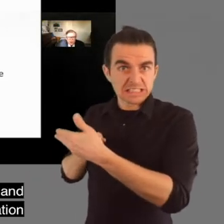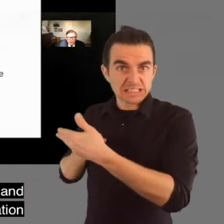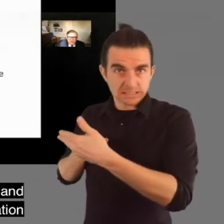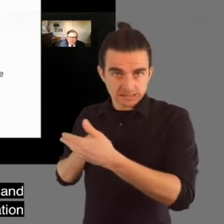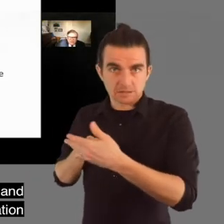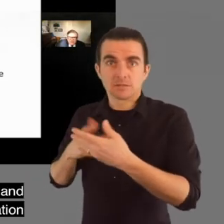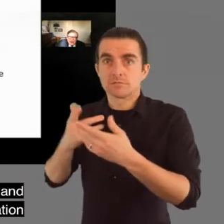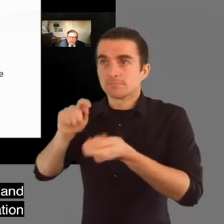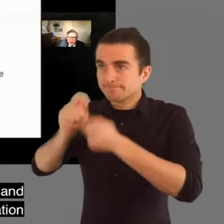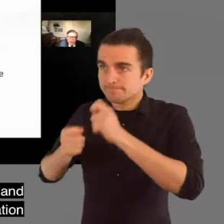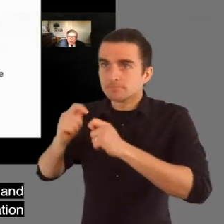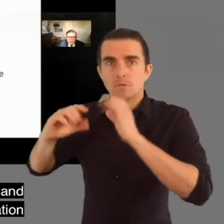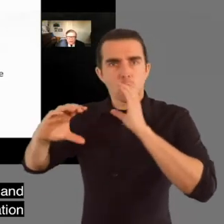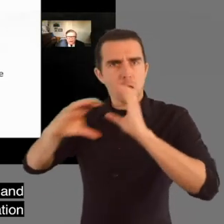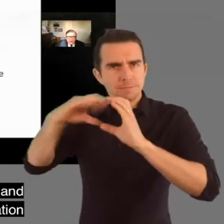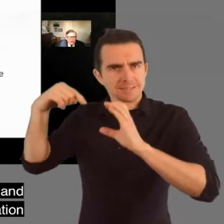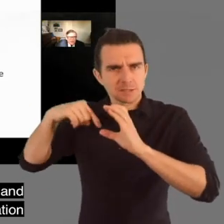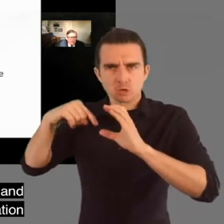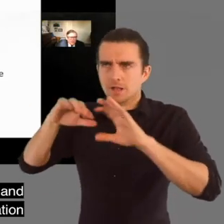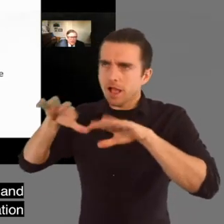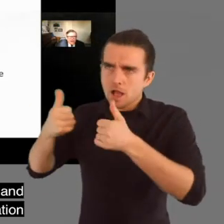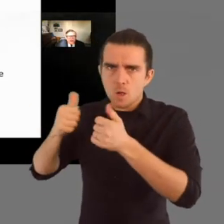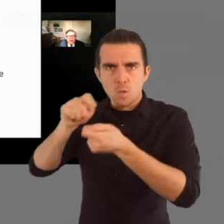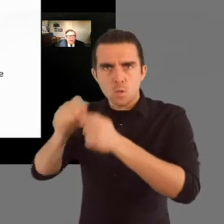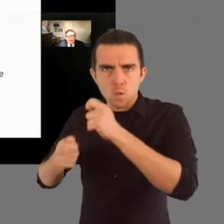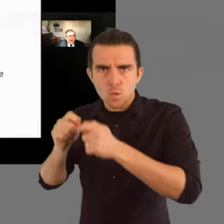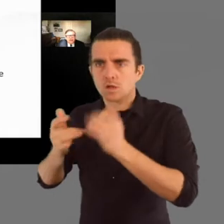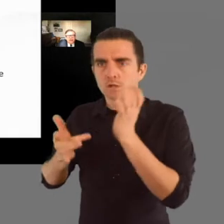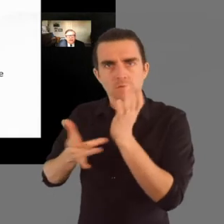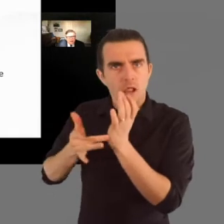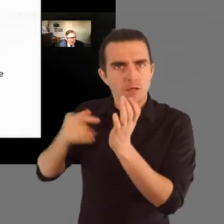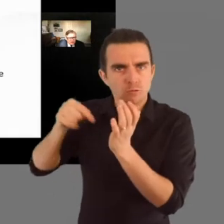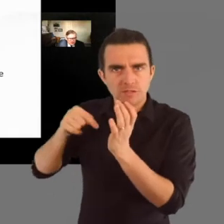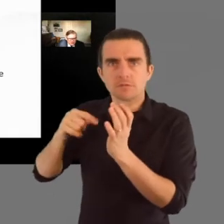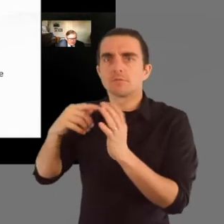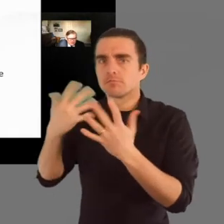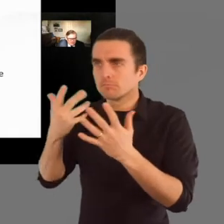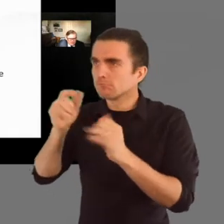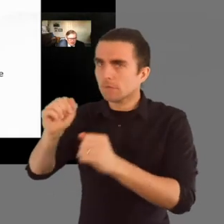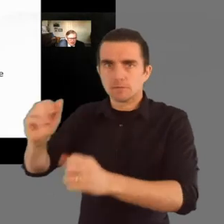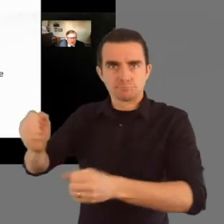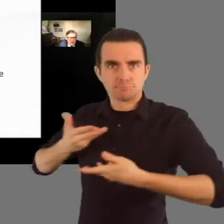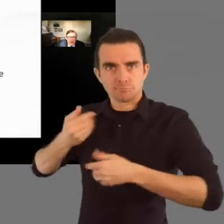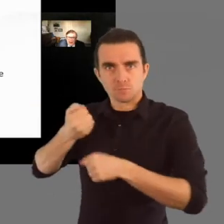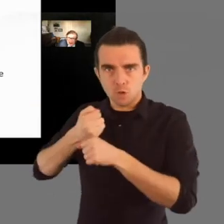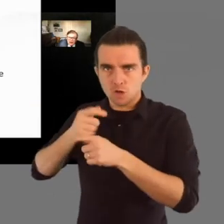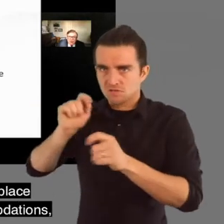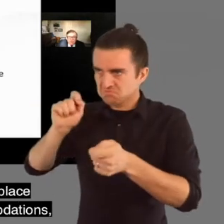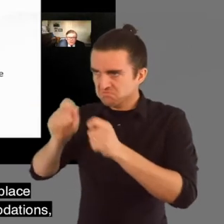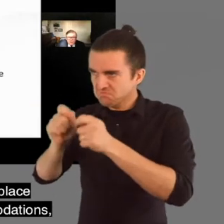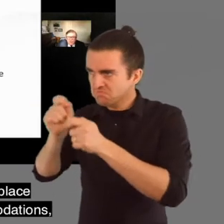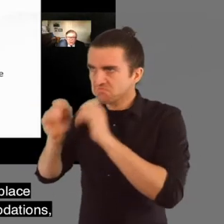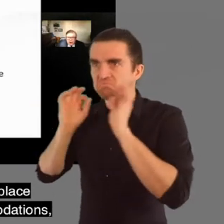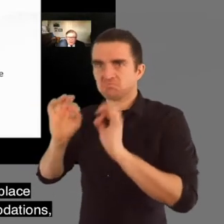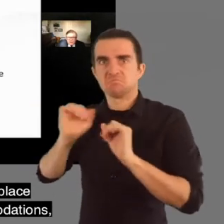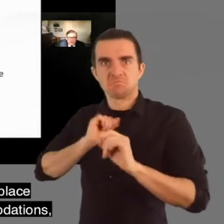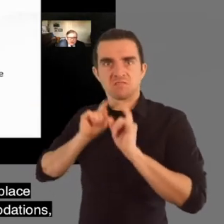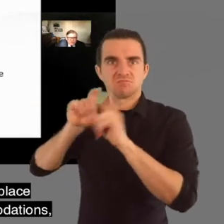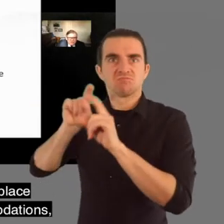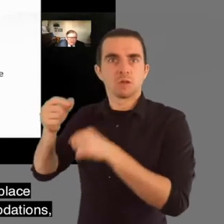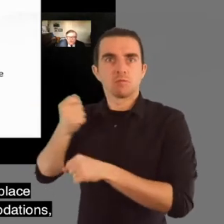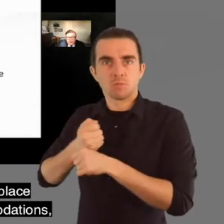inaccessible work premises and work tools, including information communication technologies, inadequate provision of